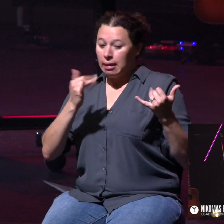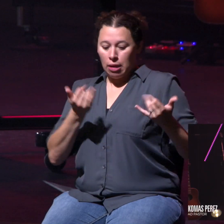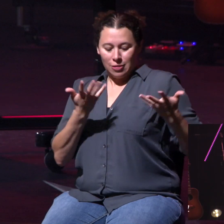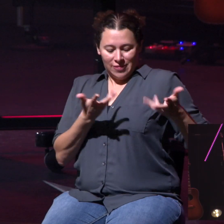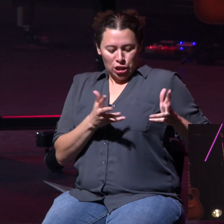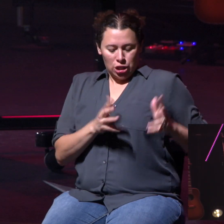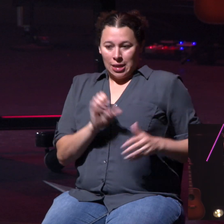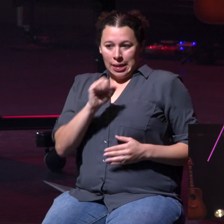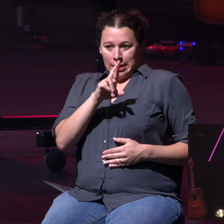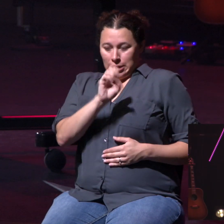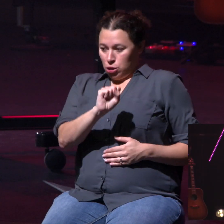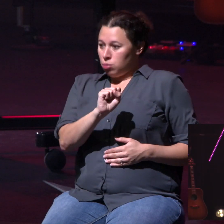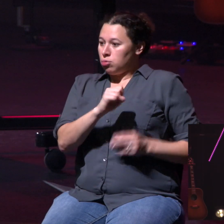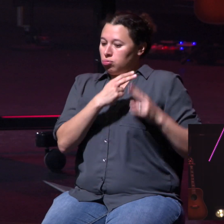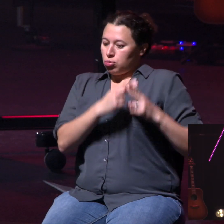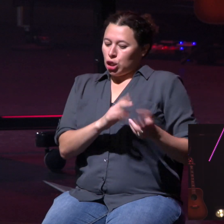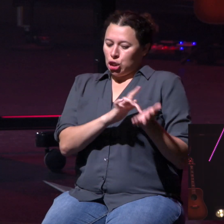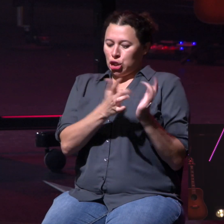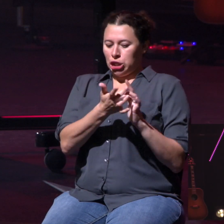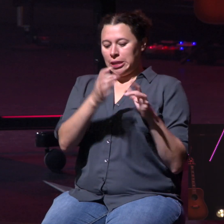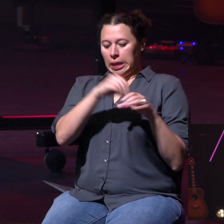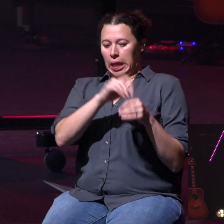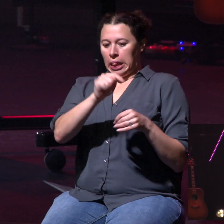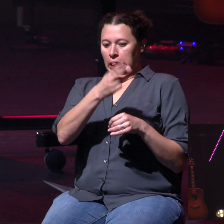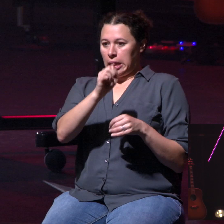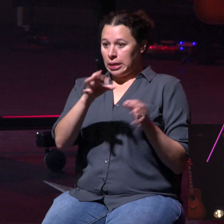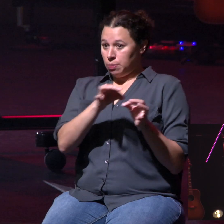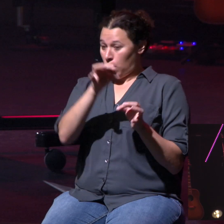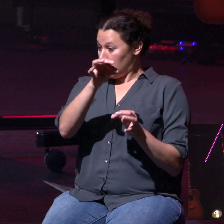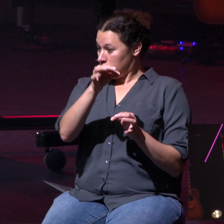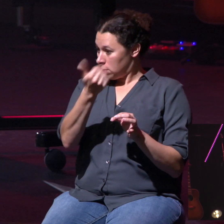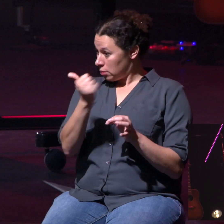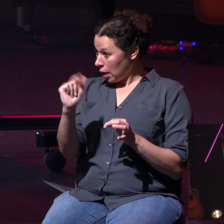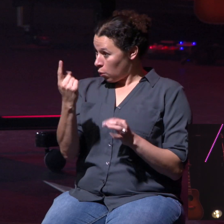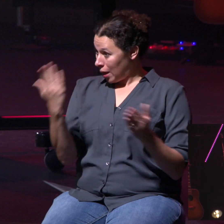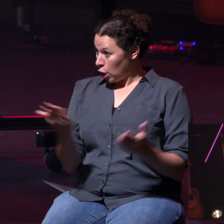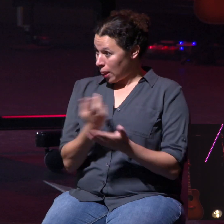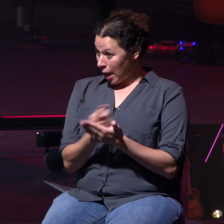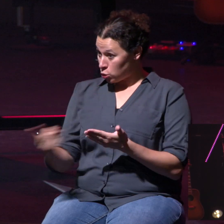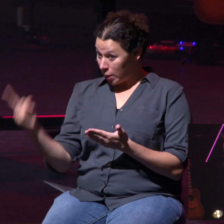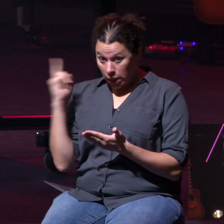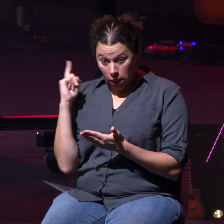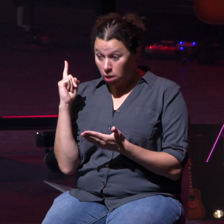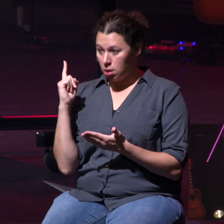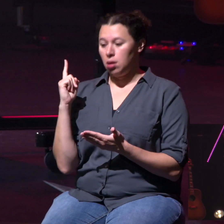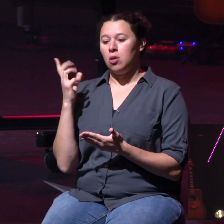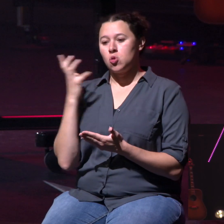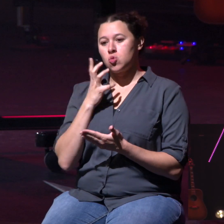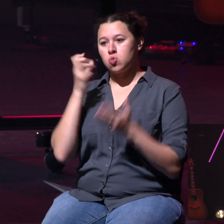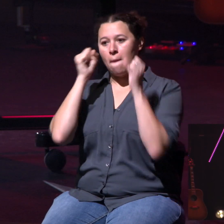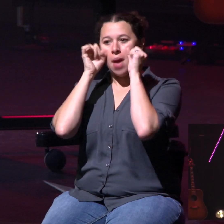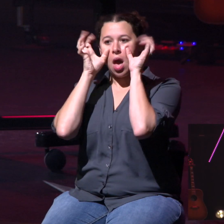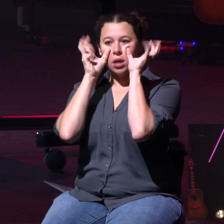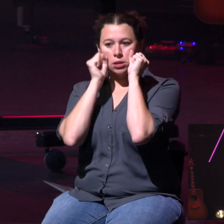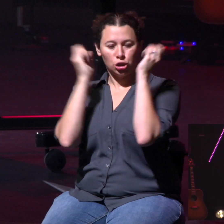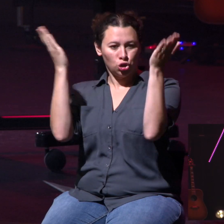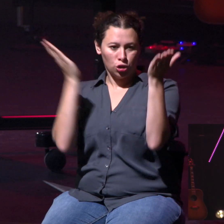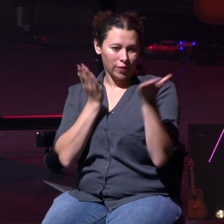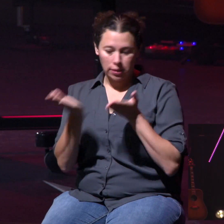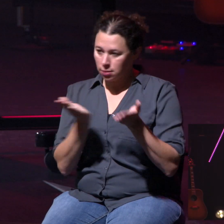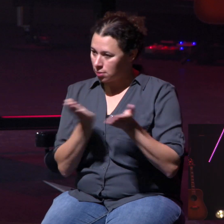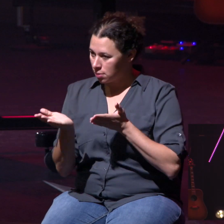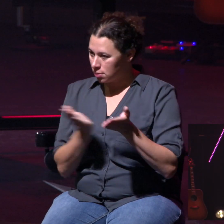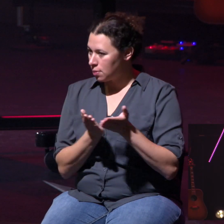we're calling Jesus in the Spirit. And anybody here last week for this one? Man, we had an amazing service last week, an amazing